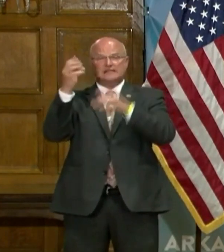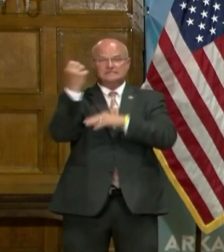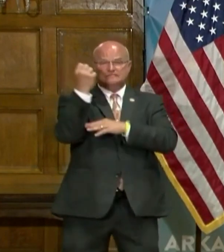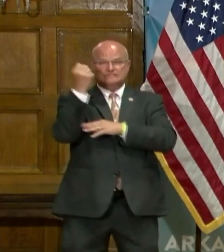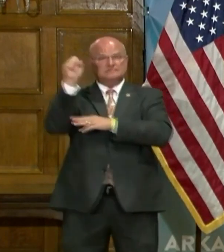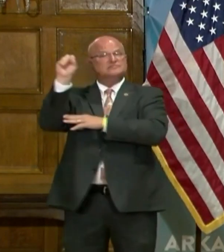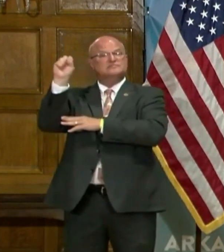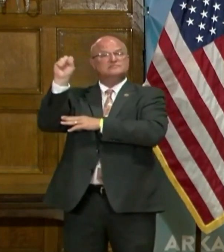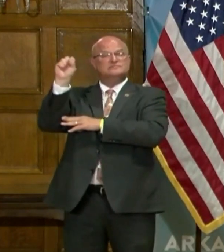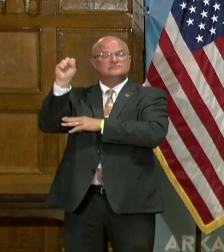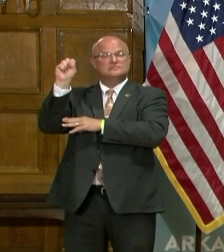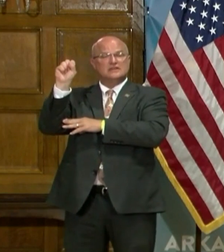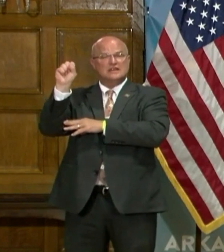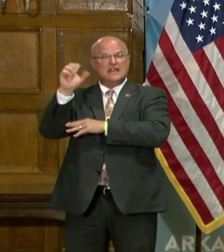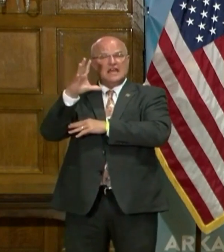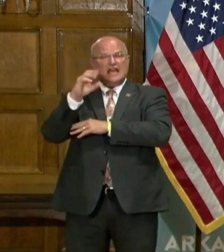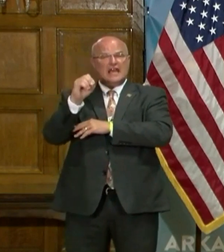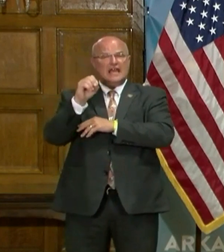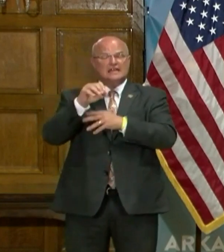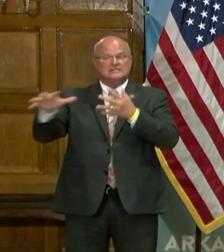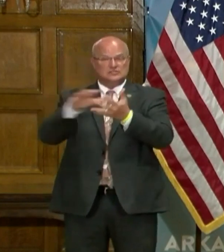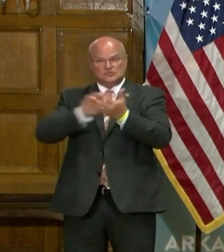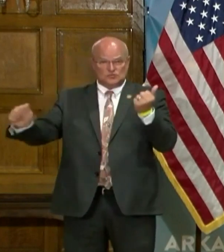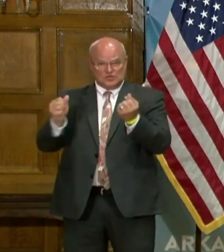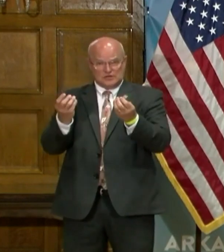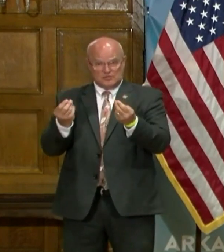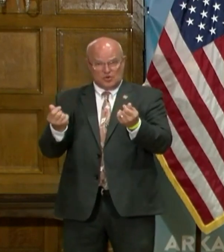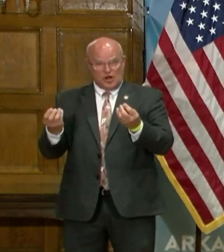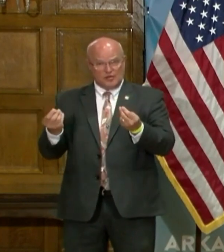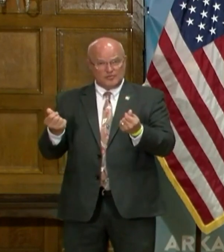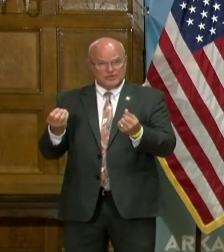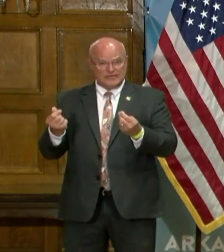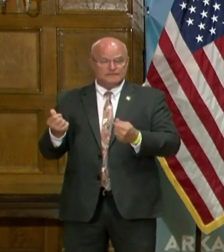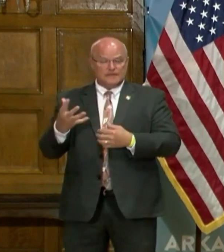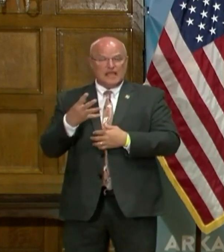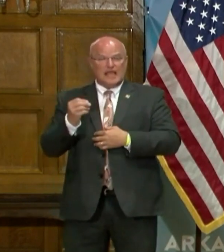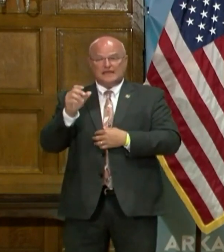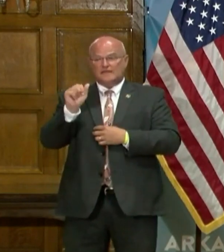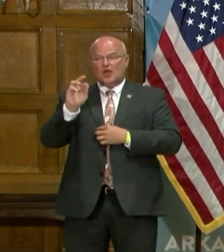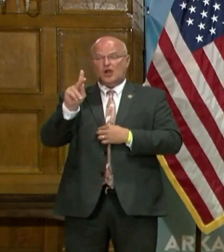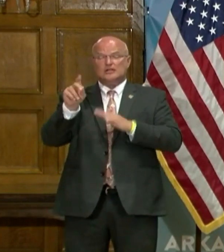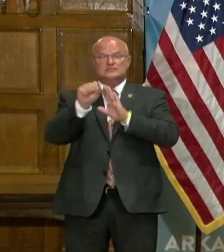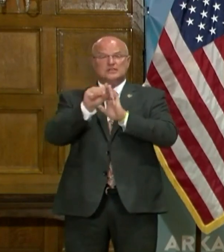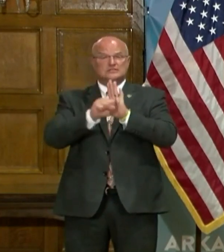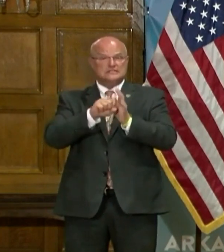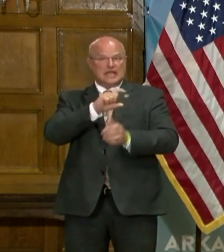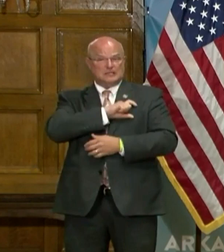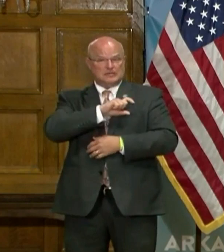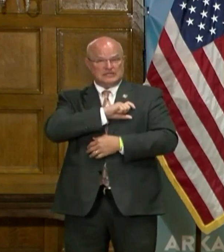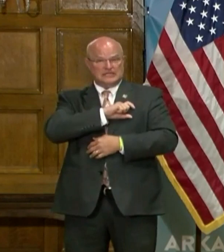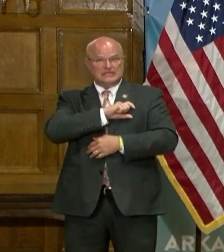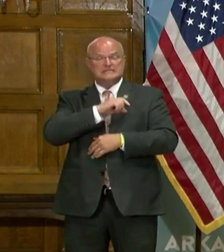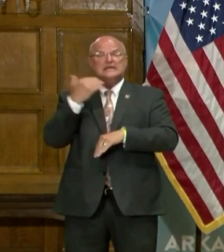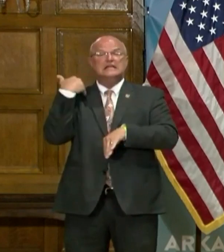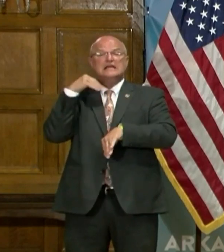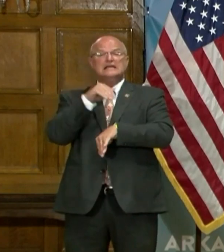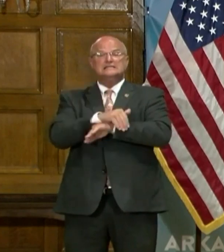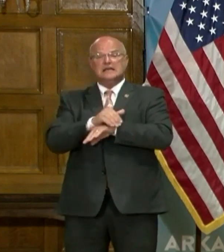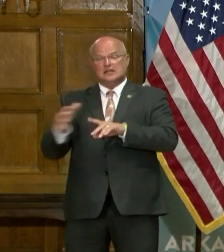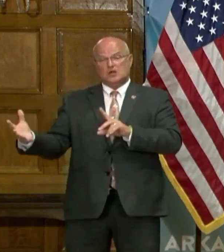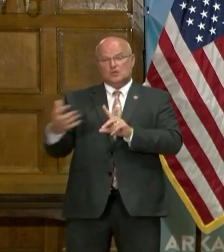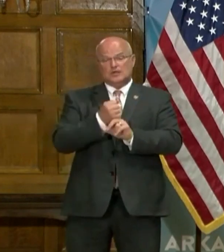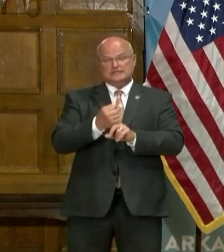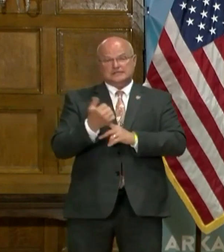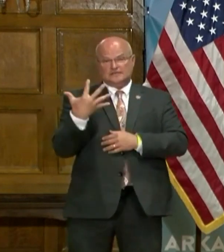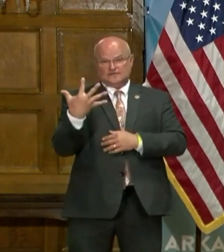those that turned to destruction of property, and the Arkansas State Police last night arrested